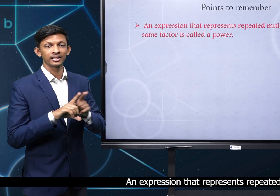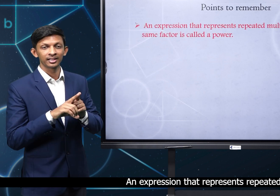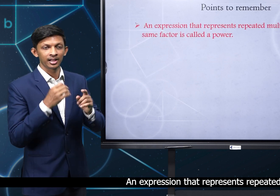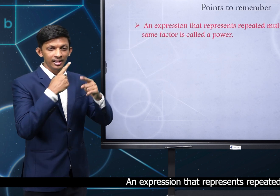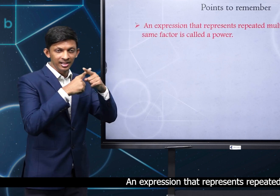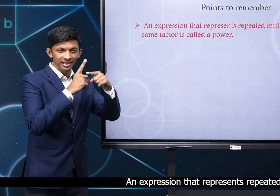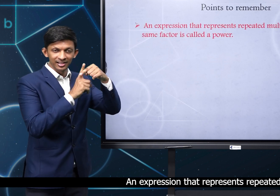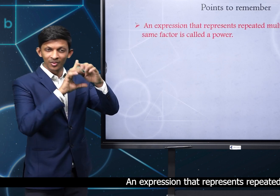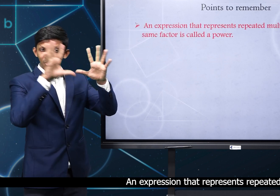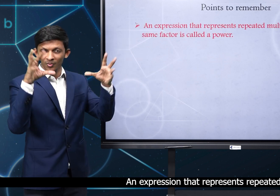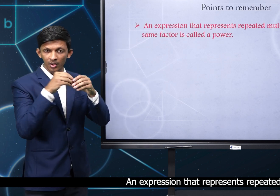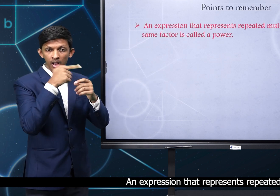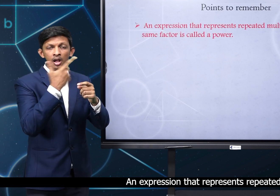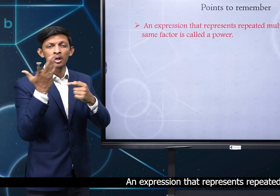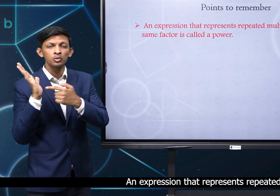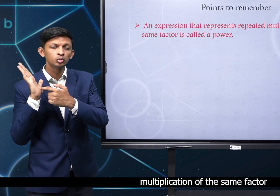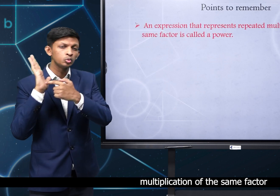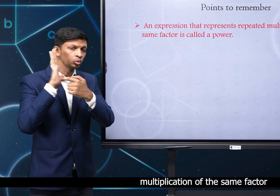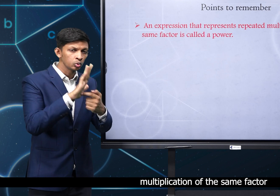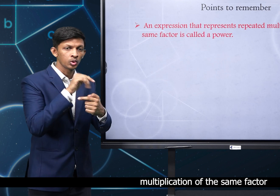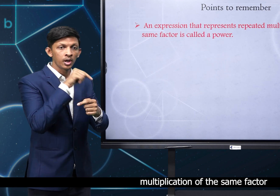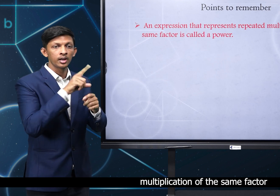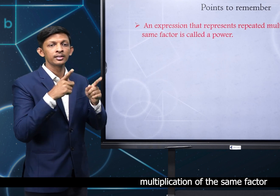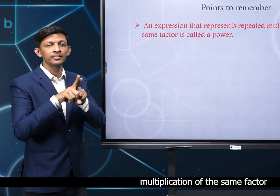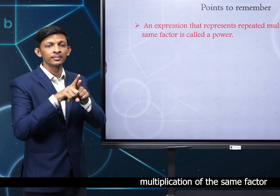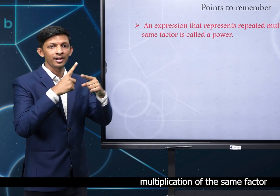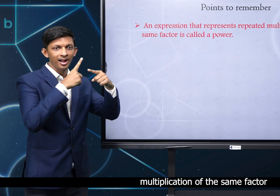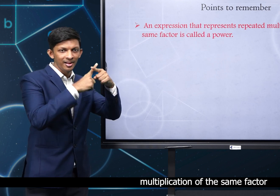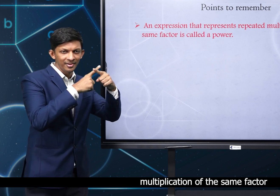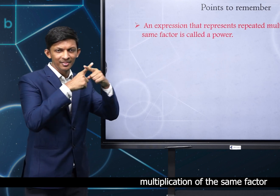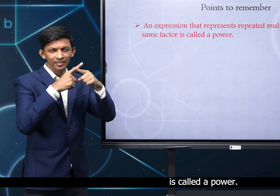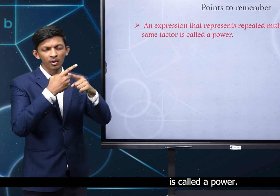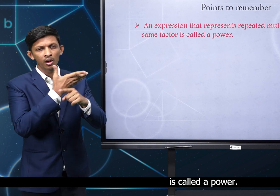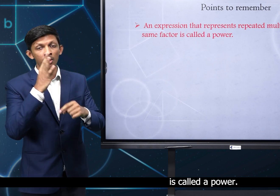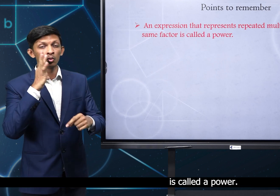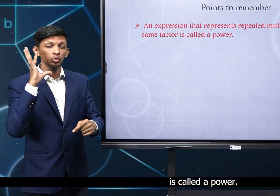An expression that represents repeated multiplication of the same factor is called a power.